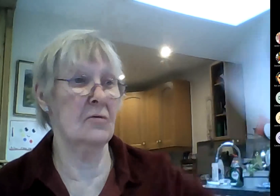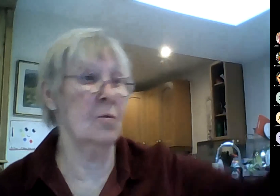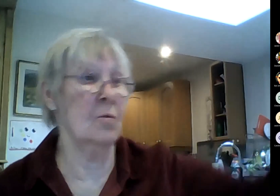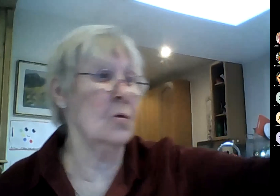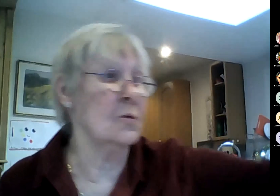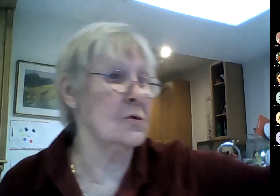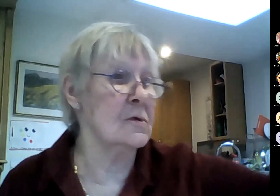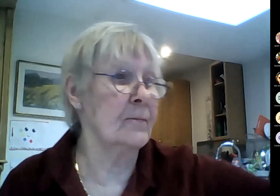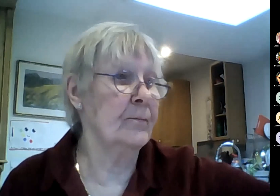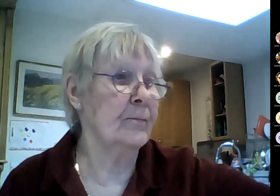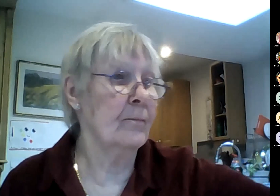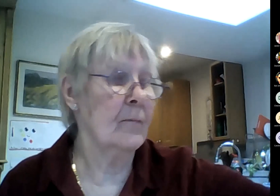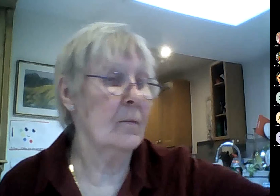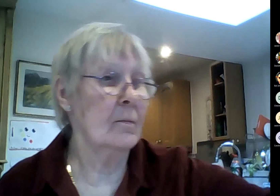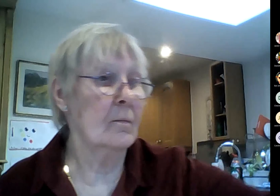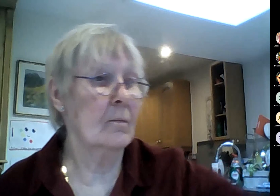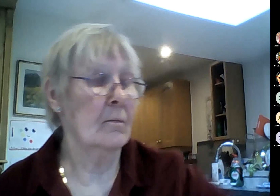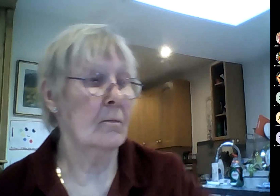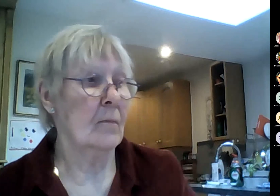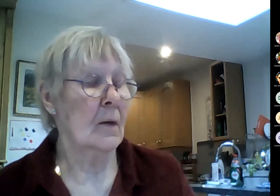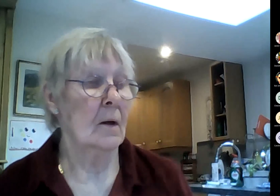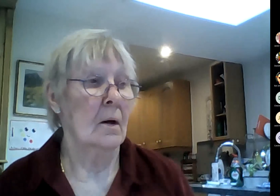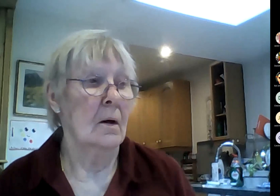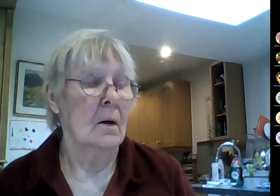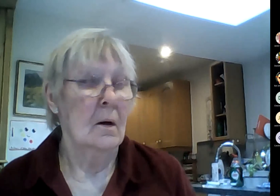opportunities and rewards.